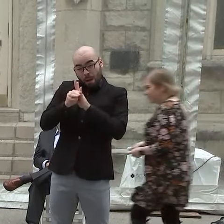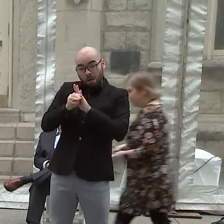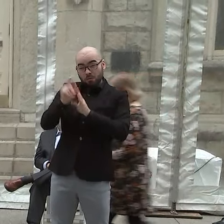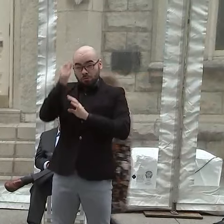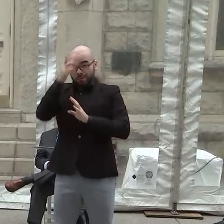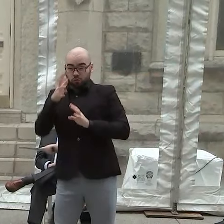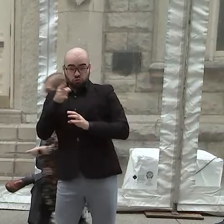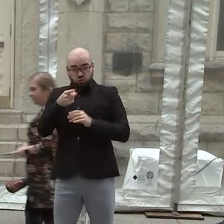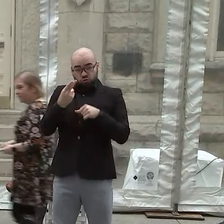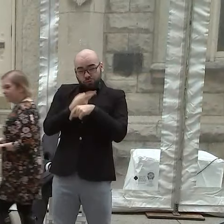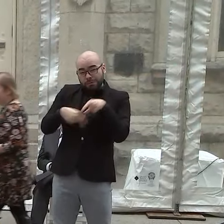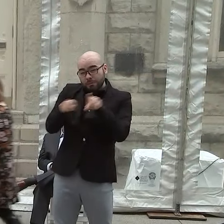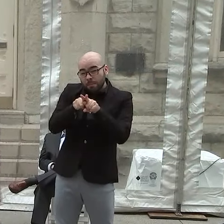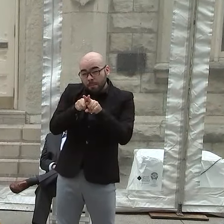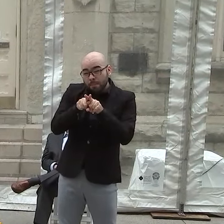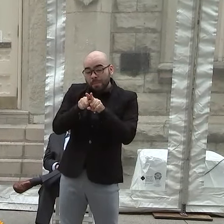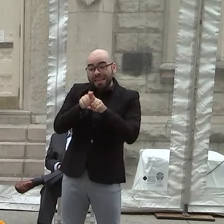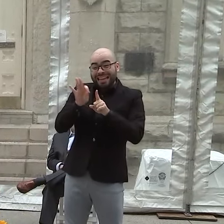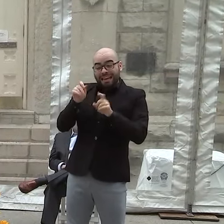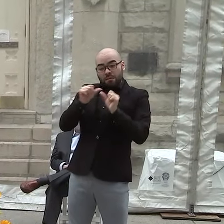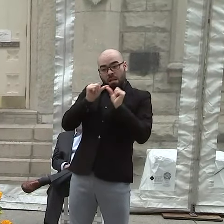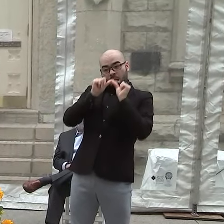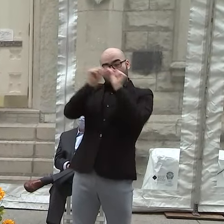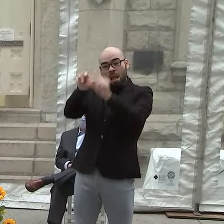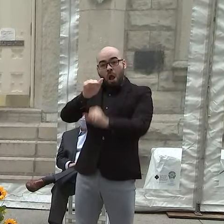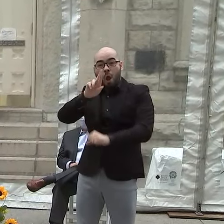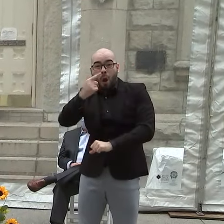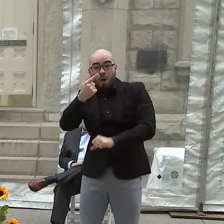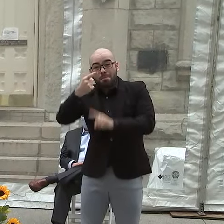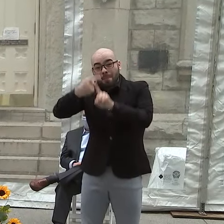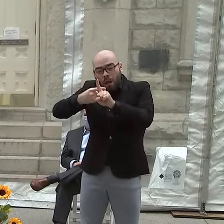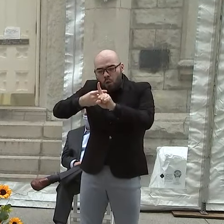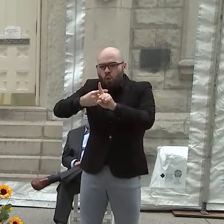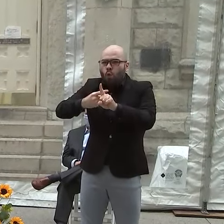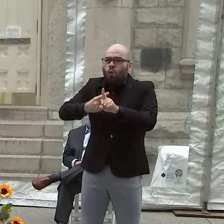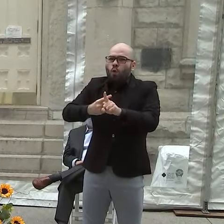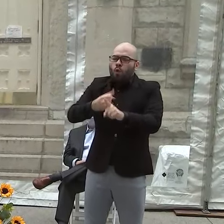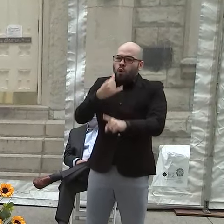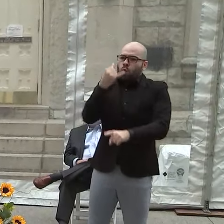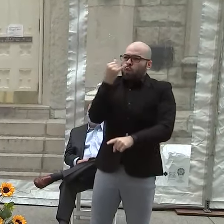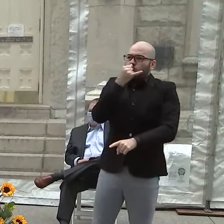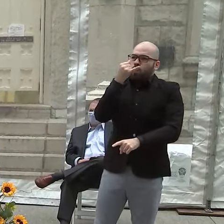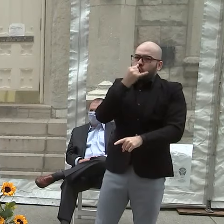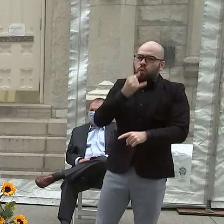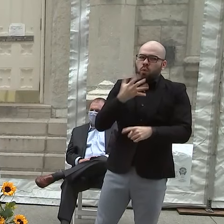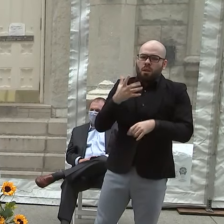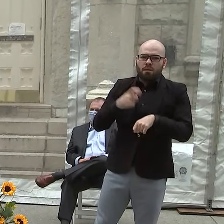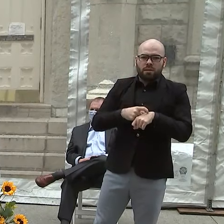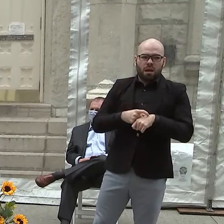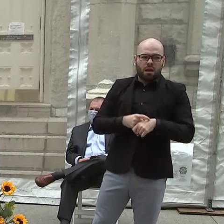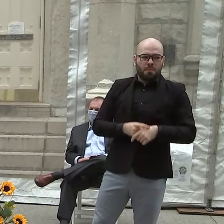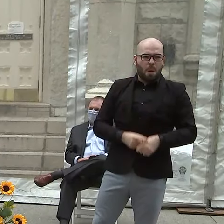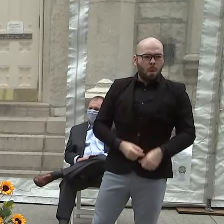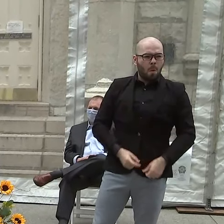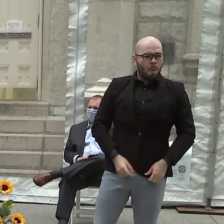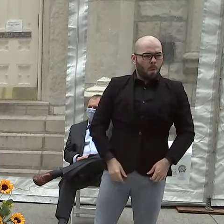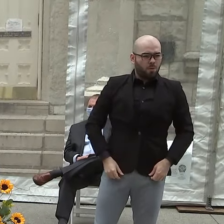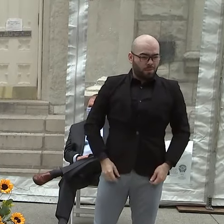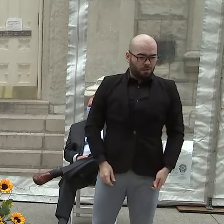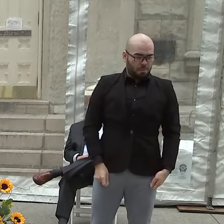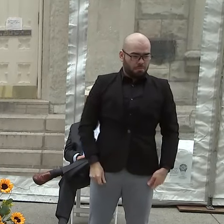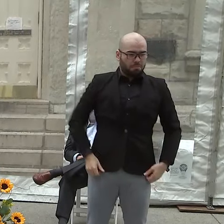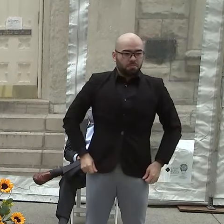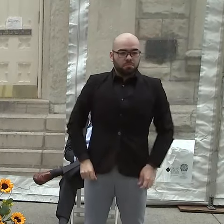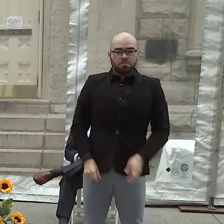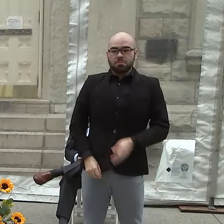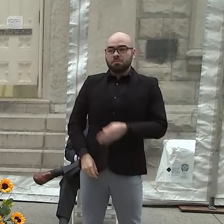if this continues through August, that's a lot to digest. So I think let's not take August